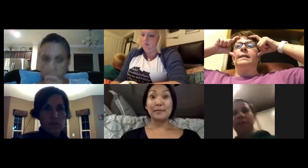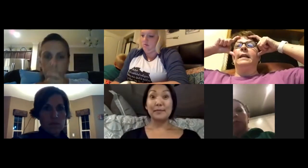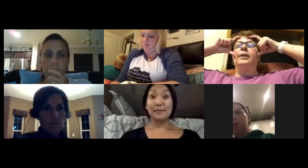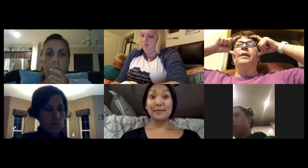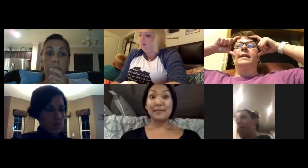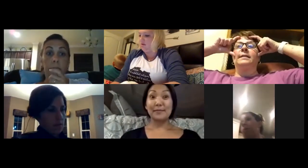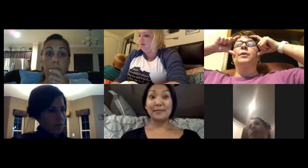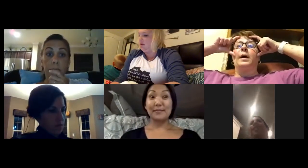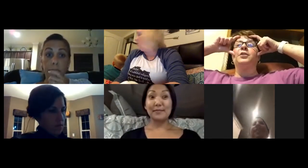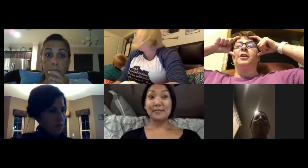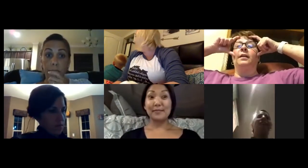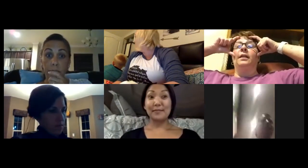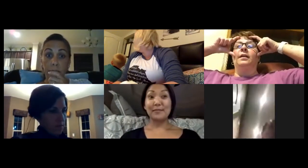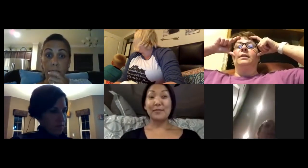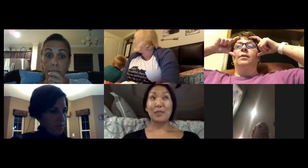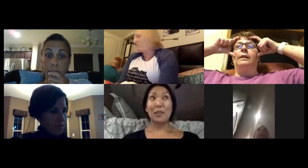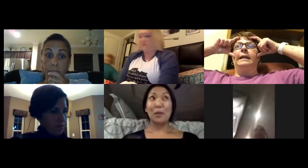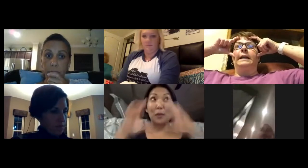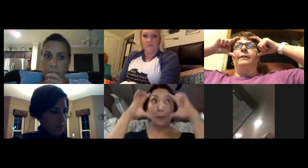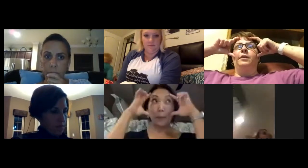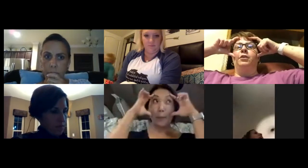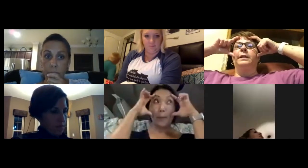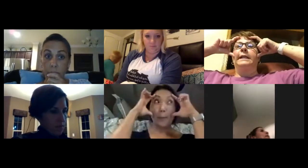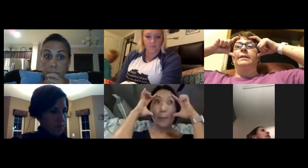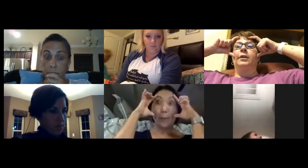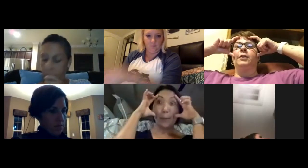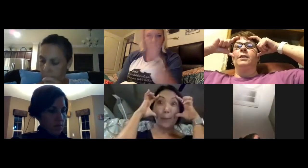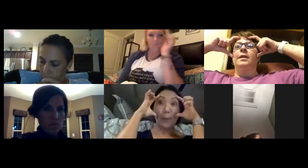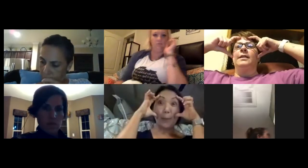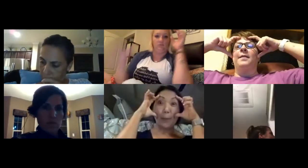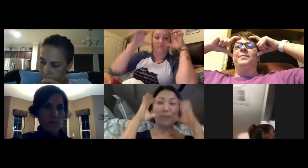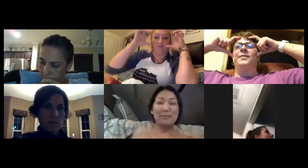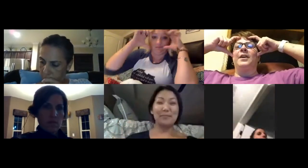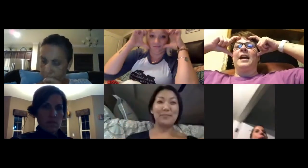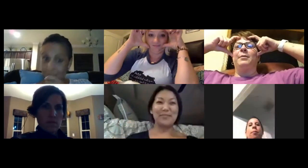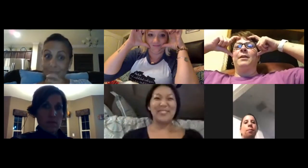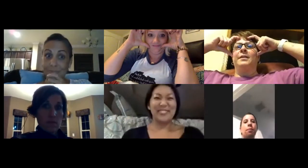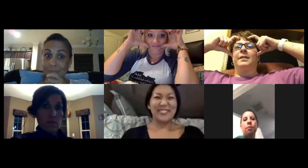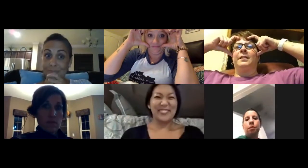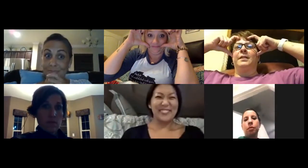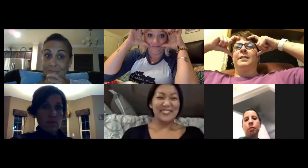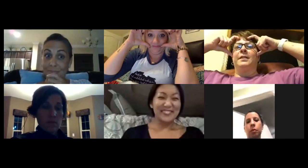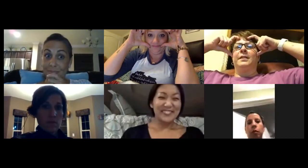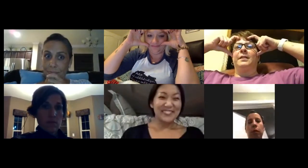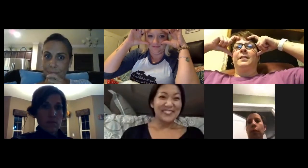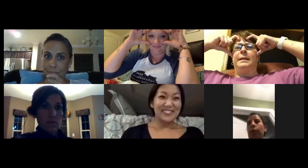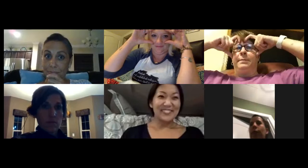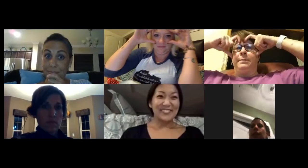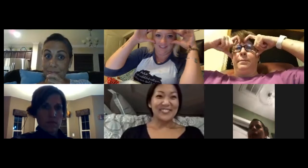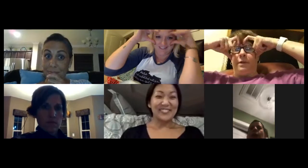know that's a question. So like if you're showing concern, yep, your eyebrows are going to be like furrowed.